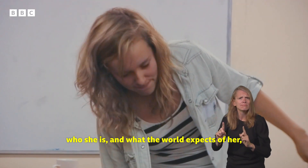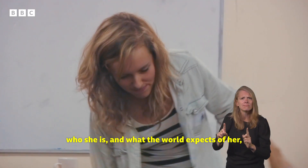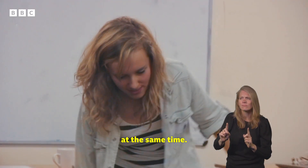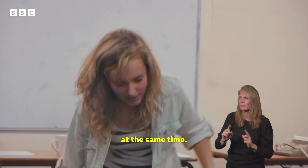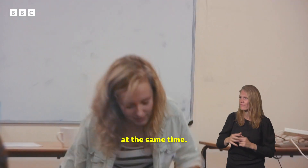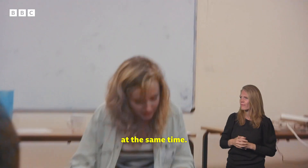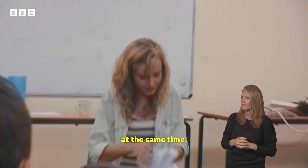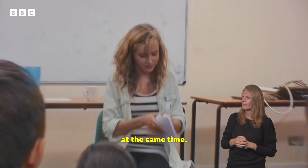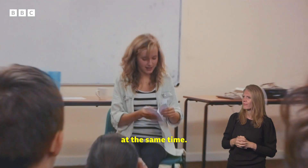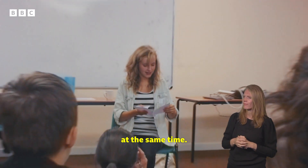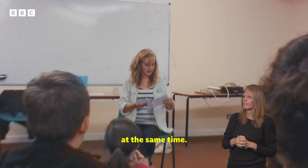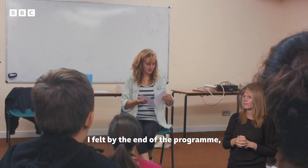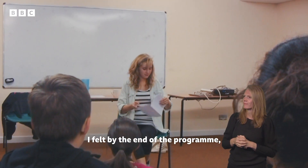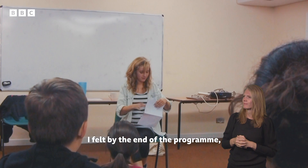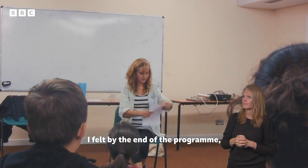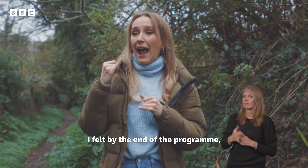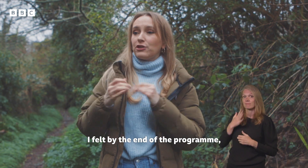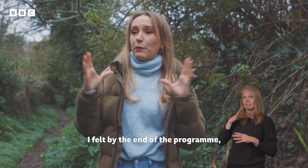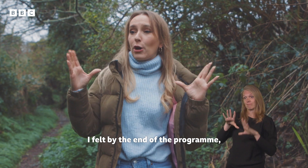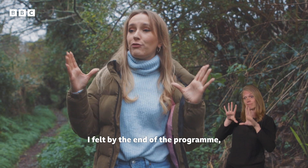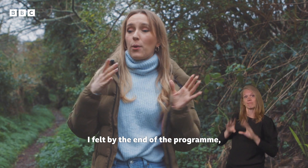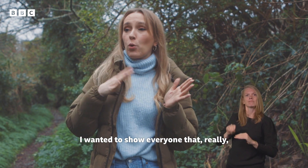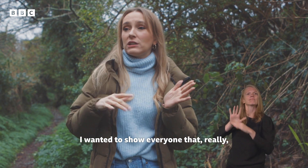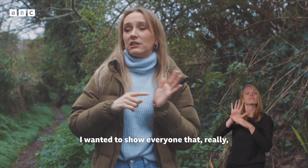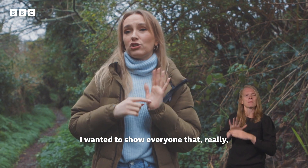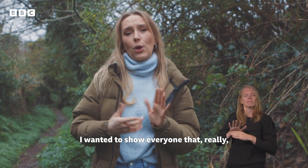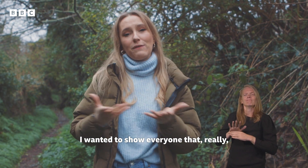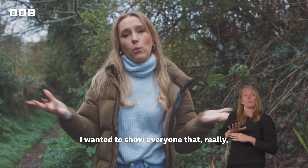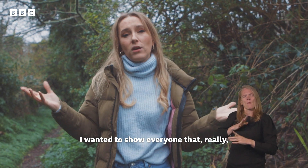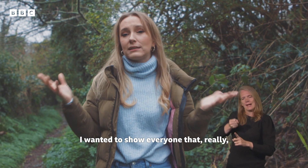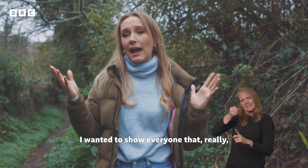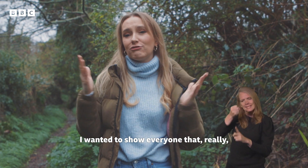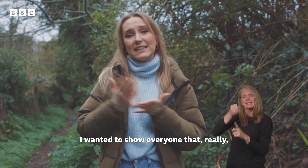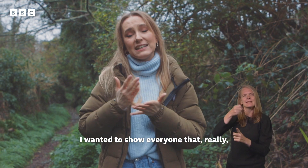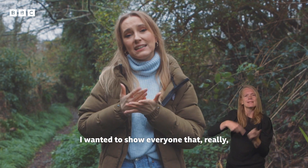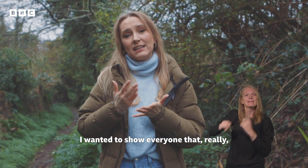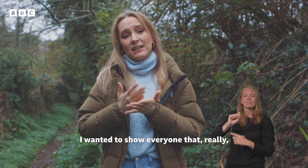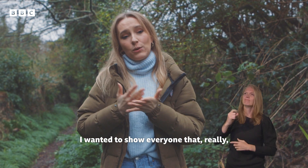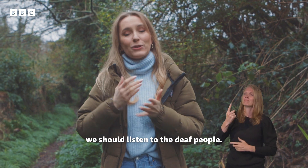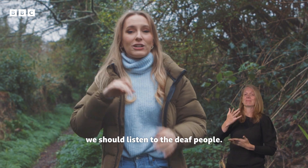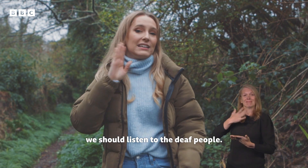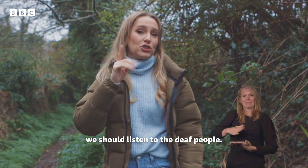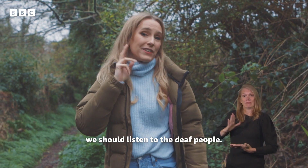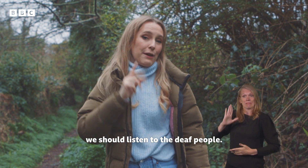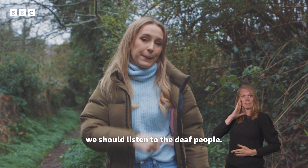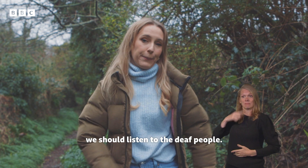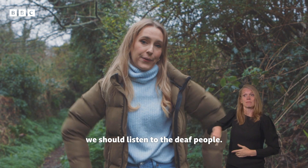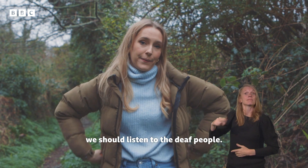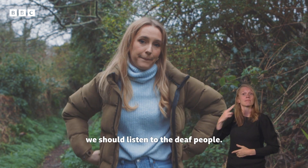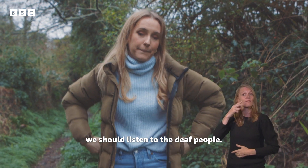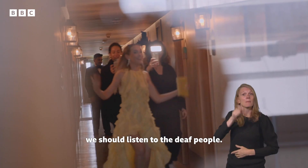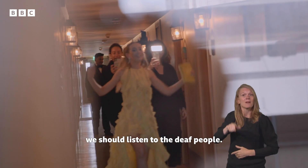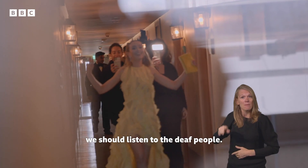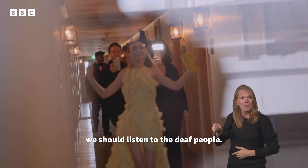expects of her at the same time. I felt like at the end of the programme, I wanted to show everyone that really we should listen to the deaf